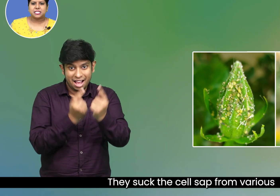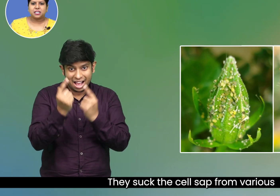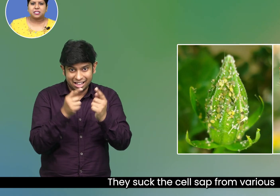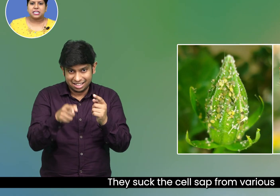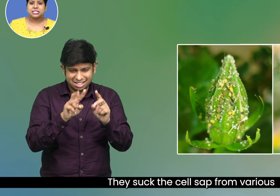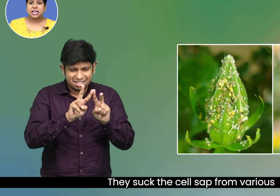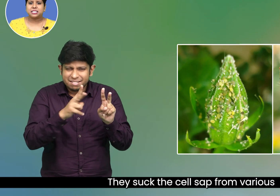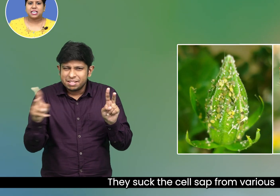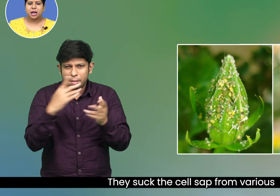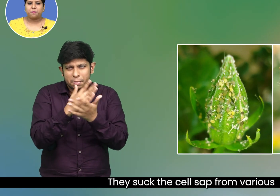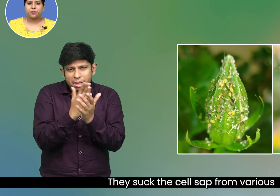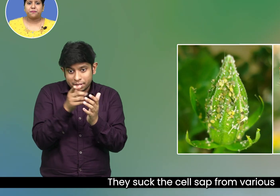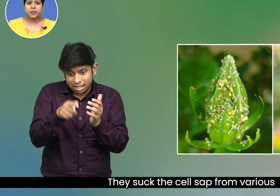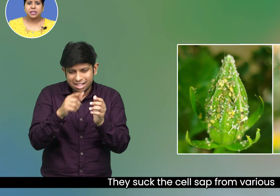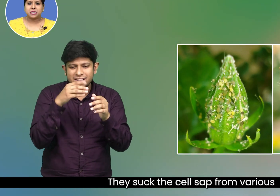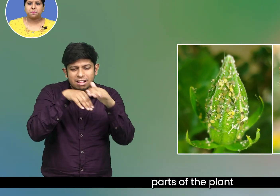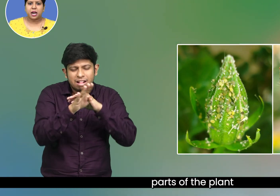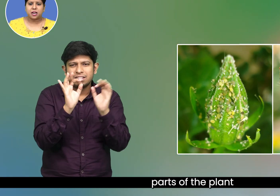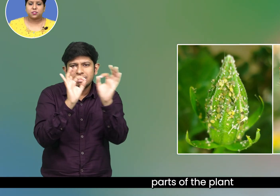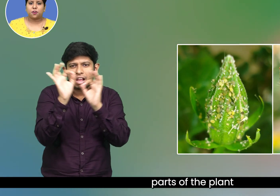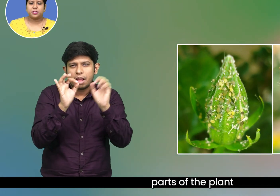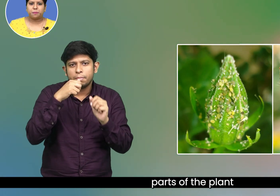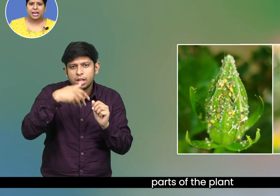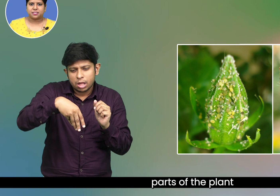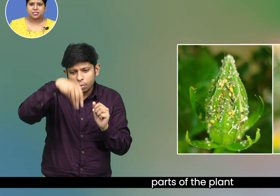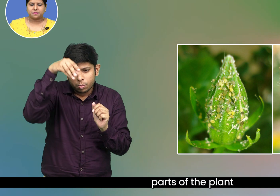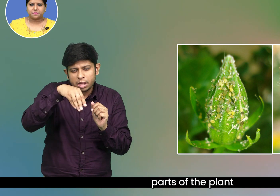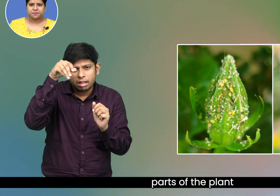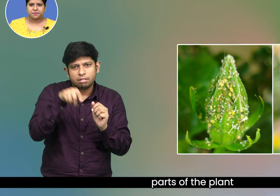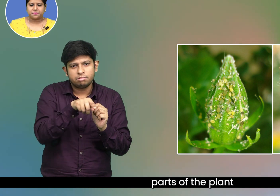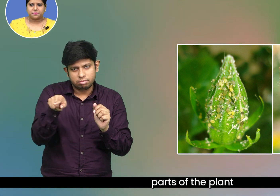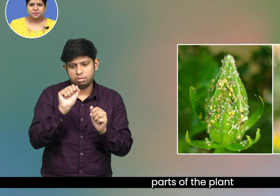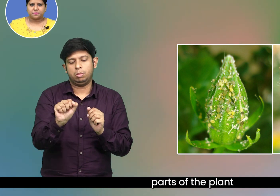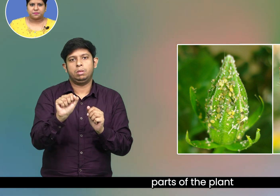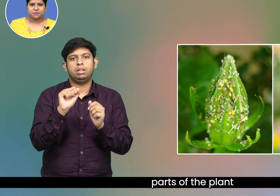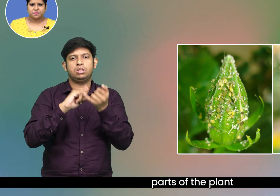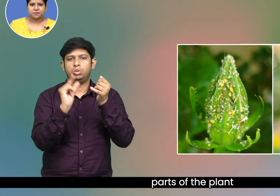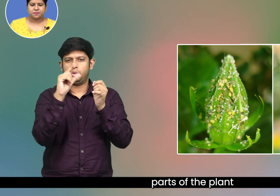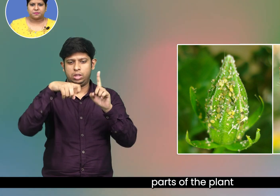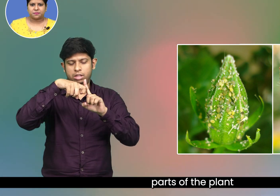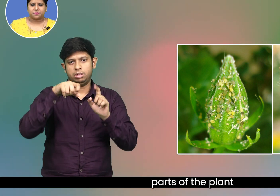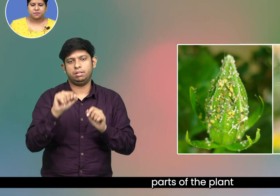They suck the cell sap from various parts of the plant.